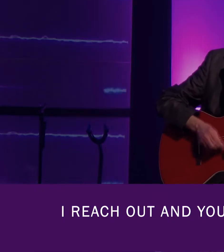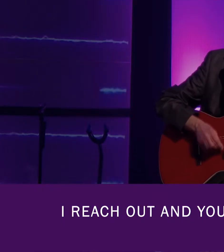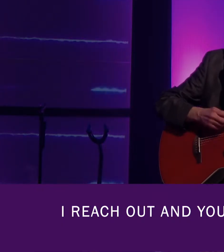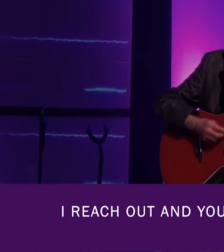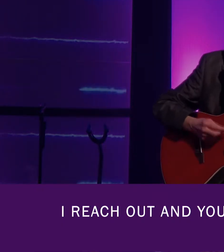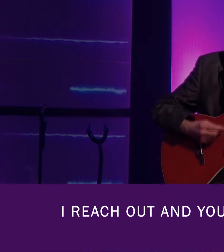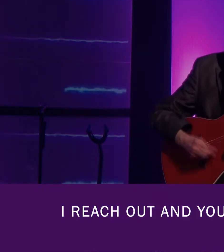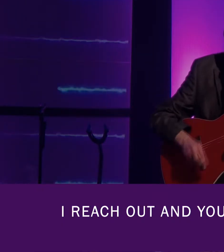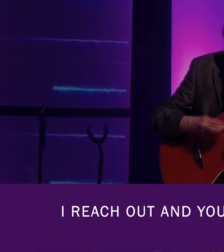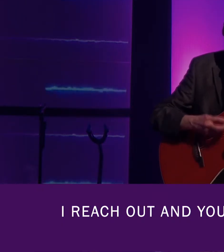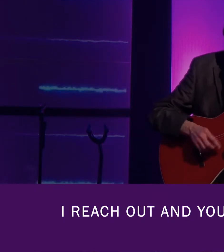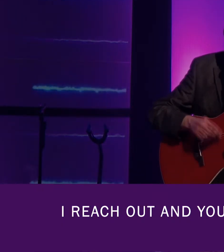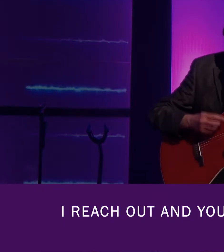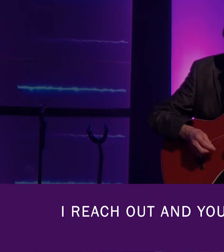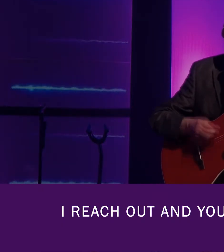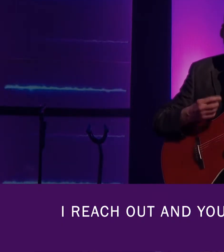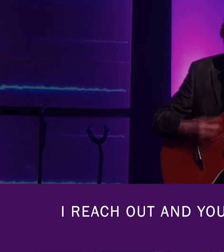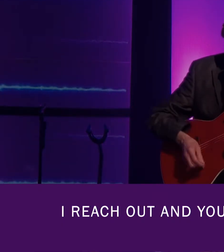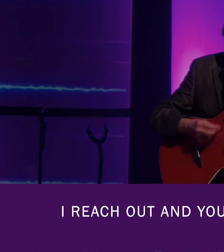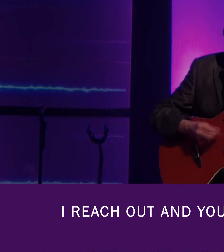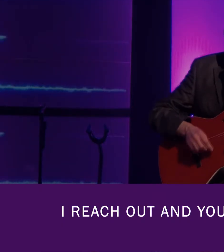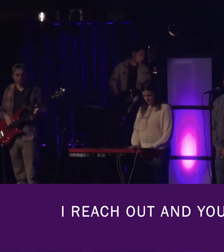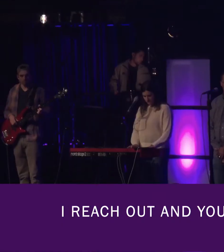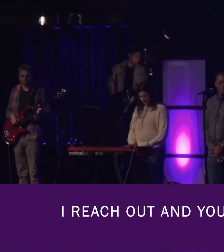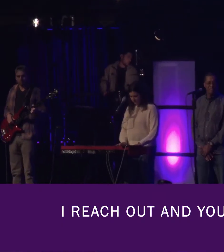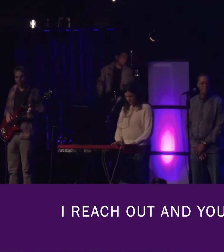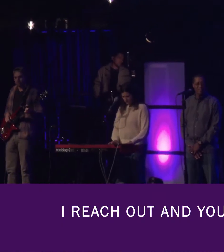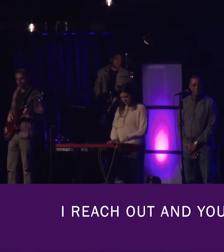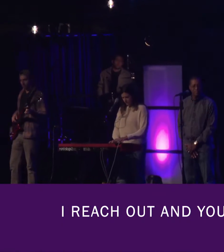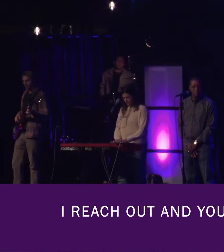I reach out and you